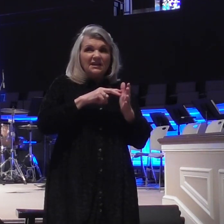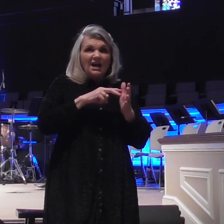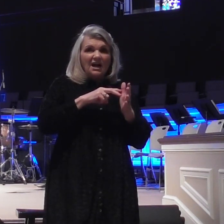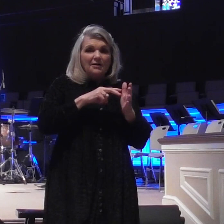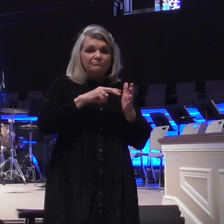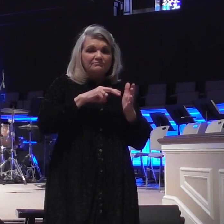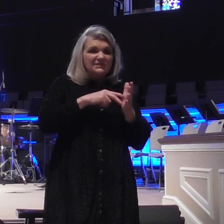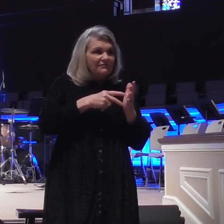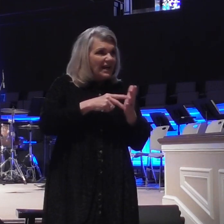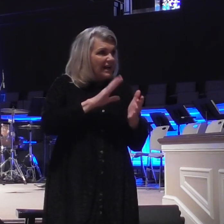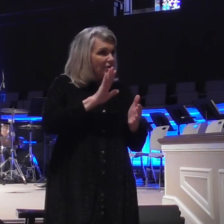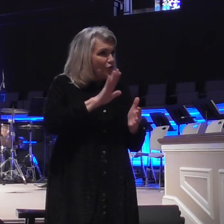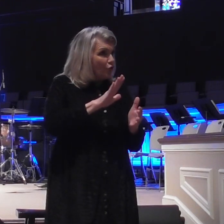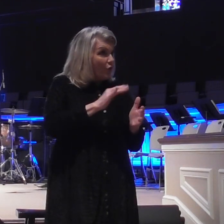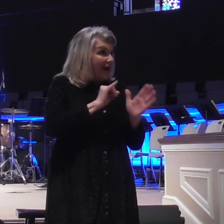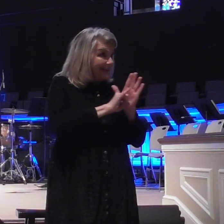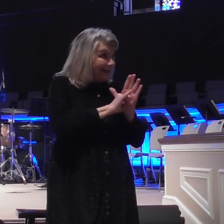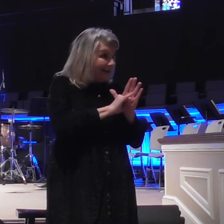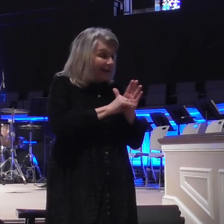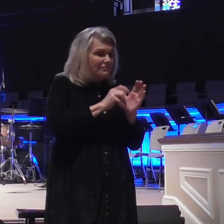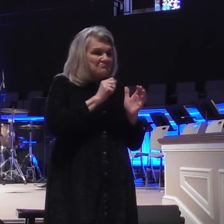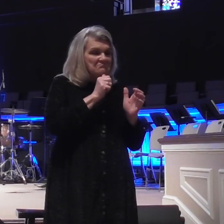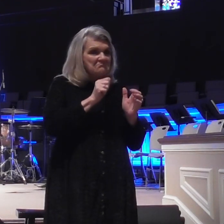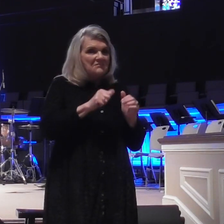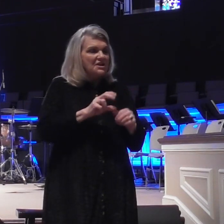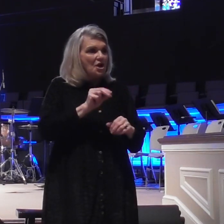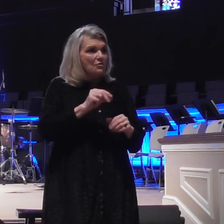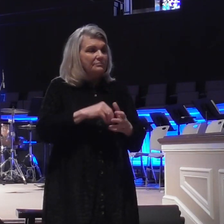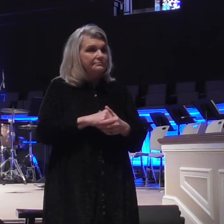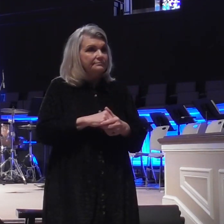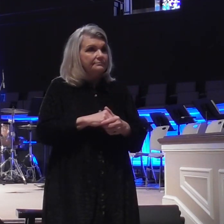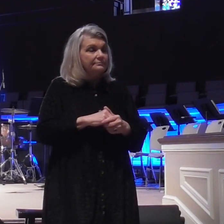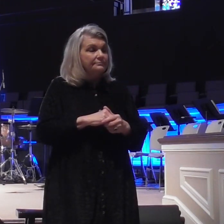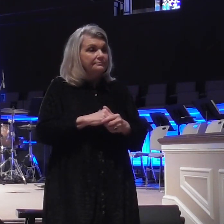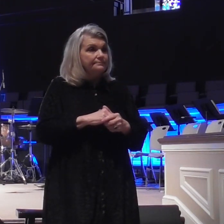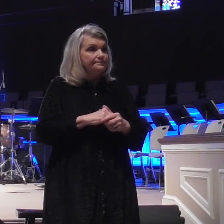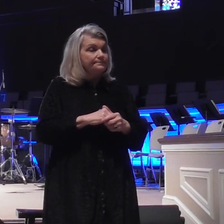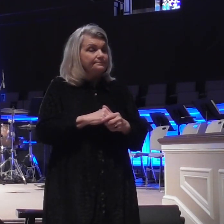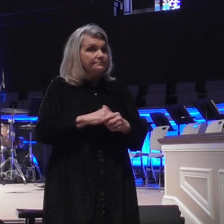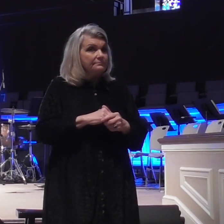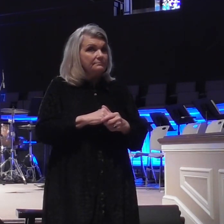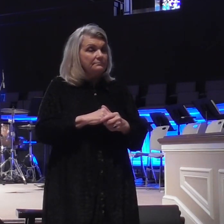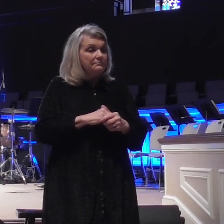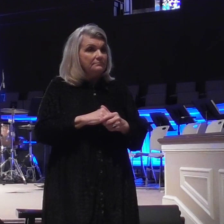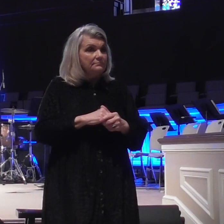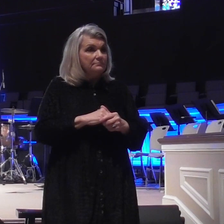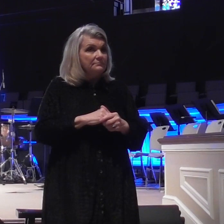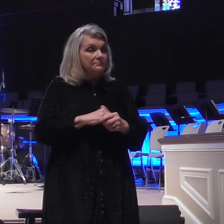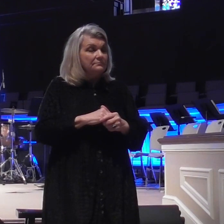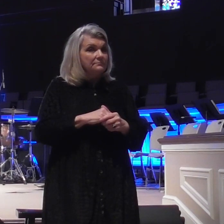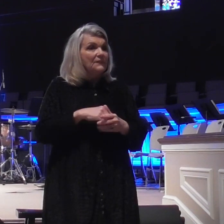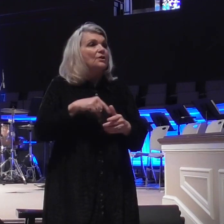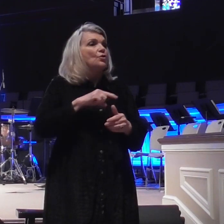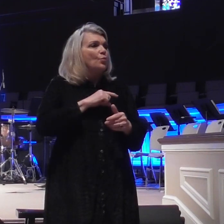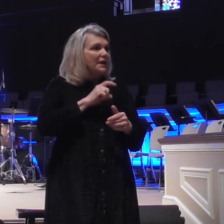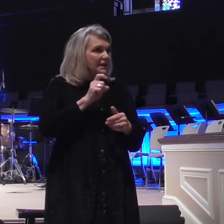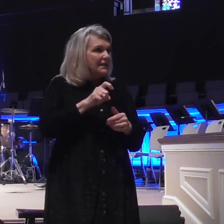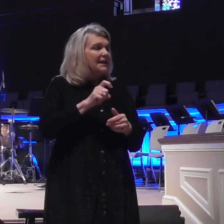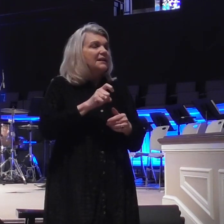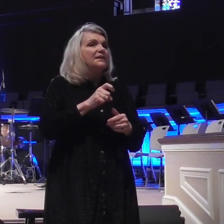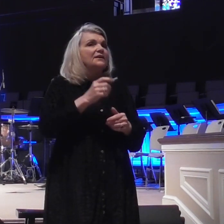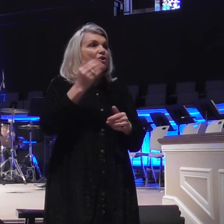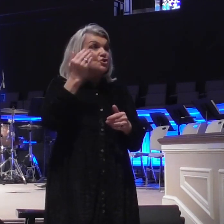people. It's not a good way to live. It's not a good thing for a culture to do. It's headed off a cliff. And we need to speak truth into